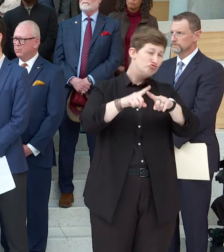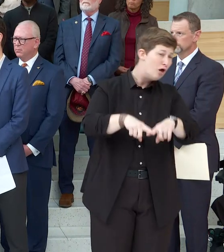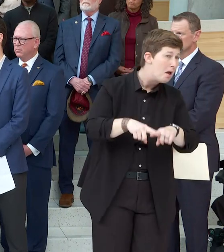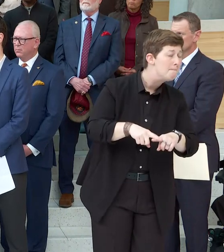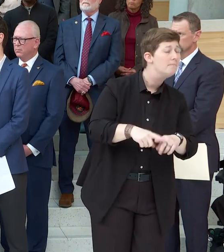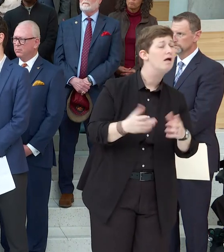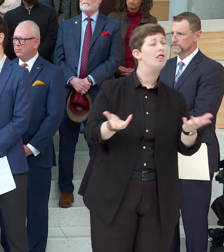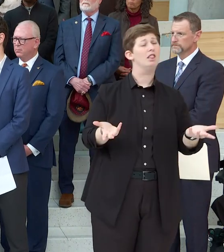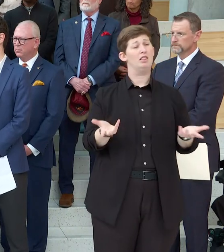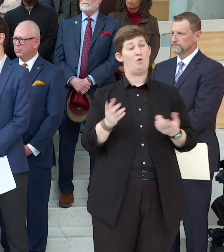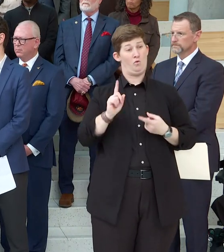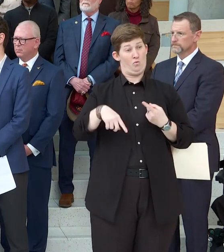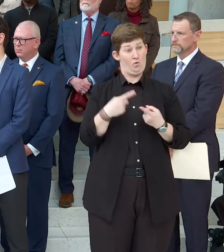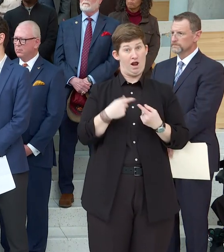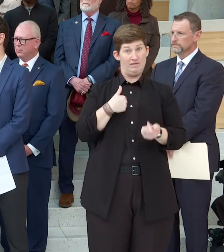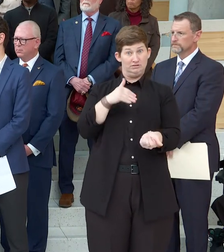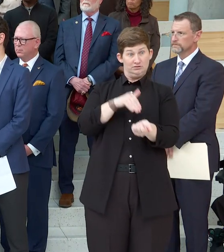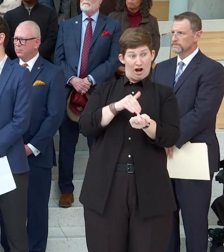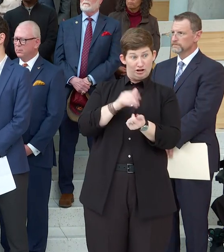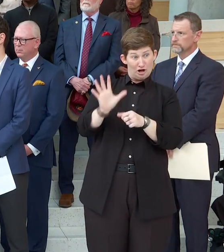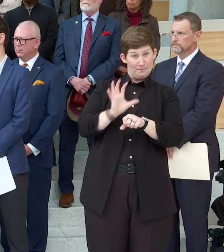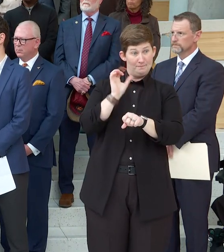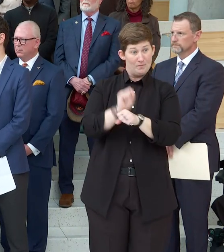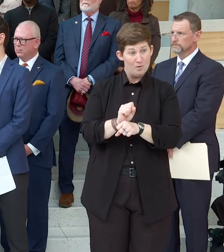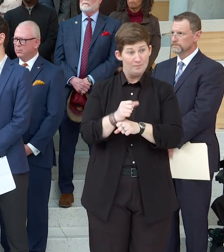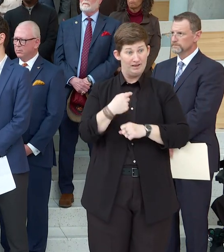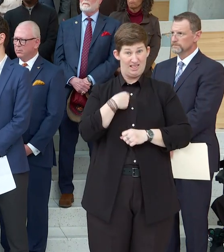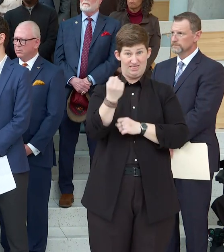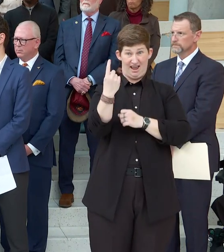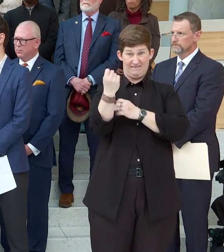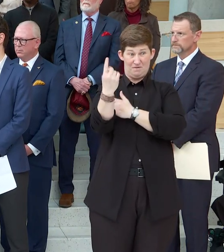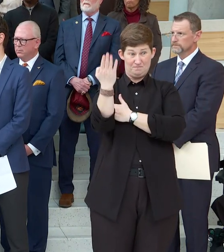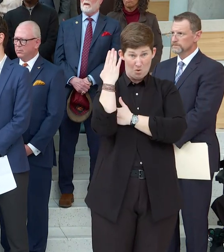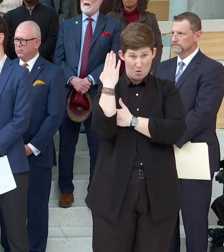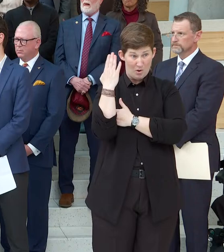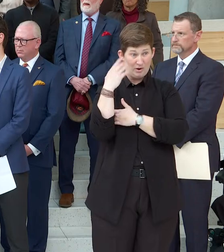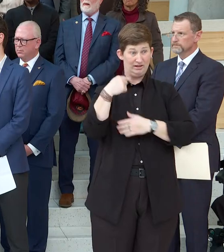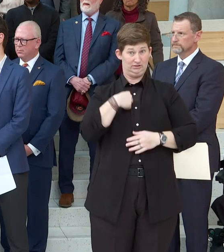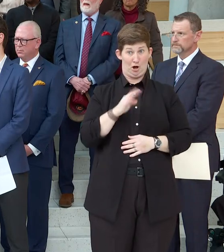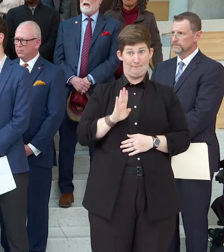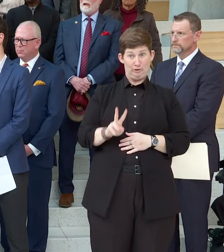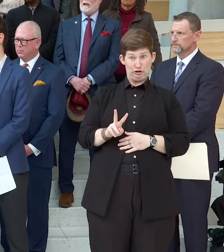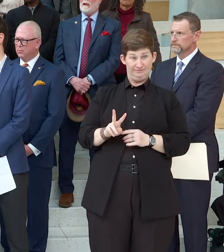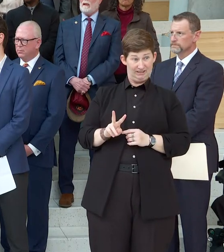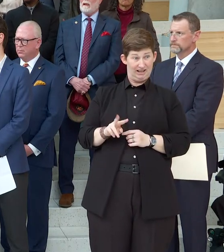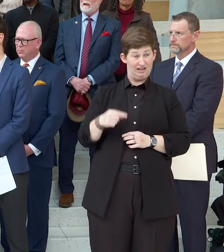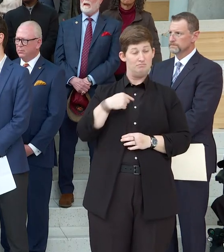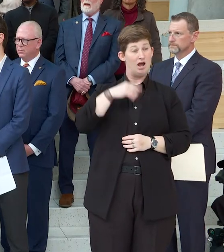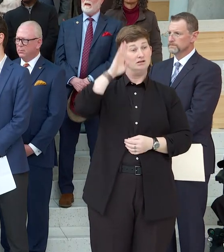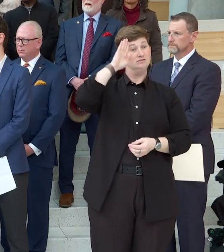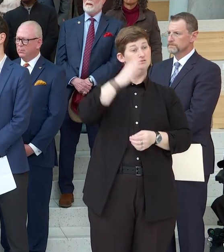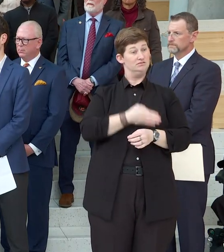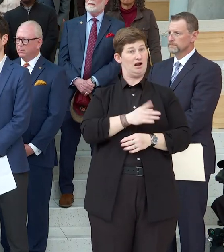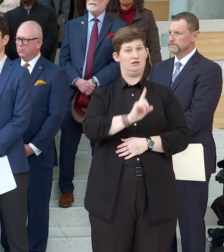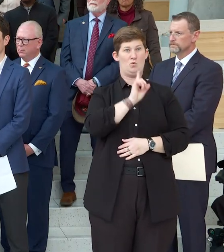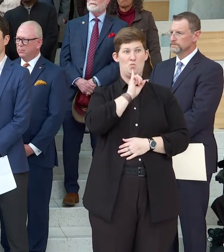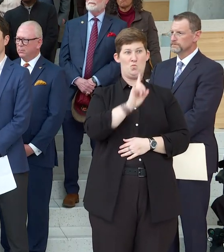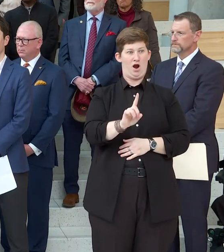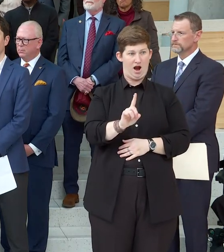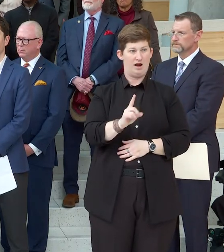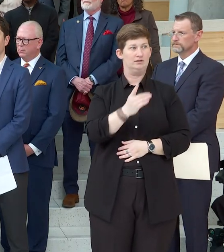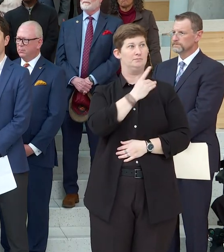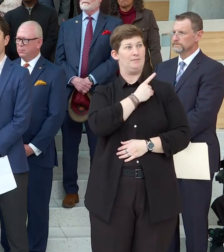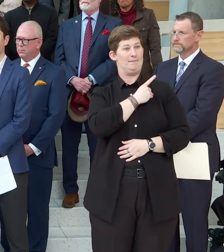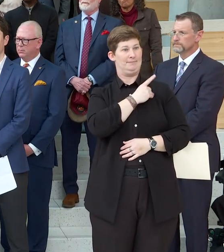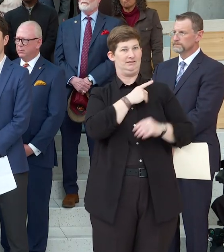When I have a doctor's appointment for myself at 11 a.m. in Burnsville, and my son has one at 1 p.m. in downtown Minneapolis,